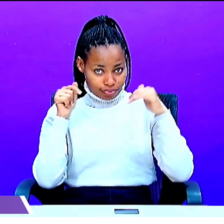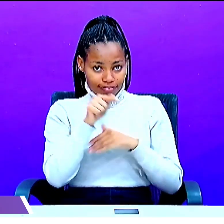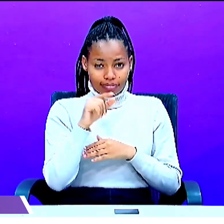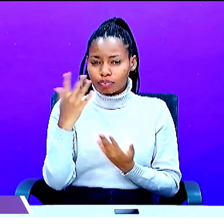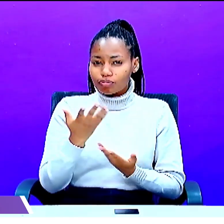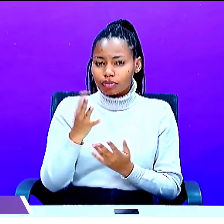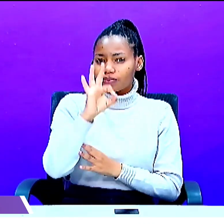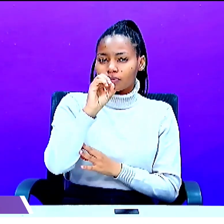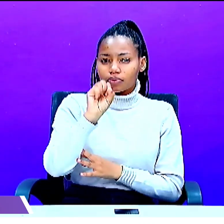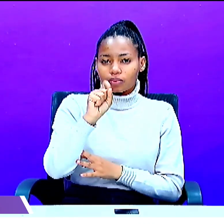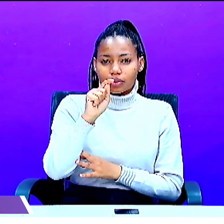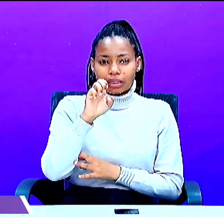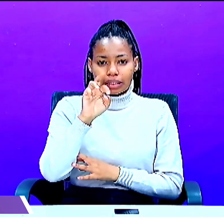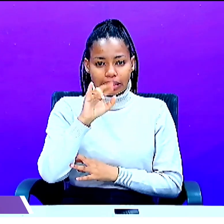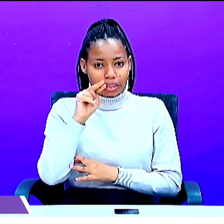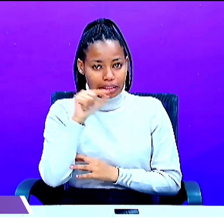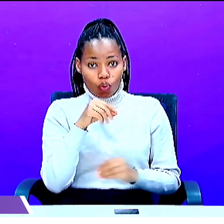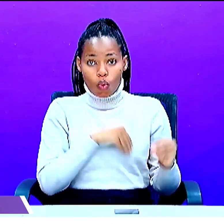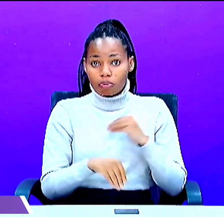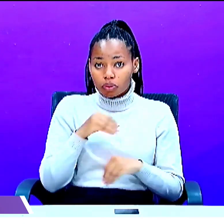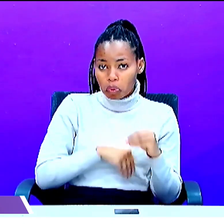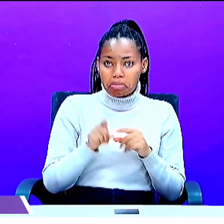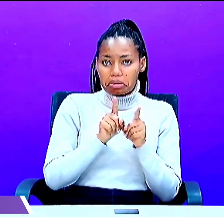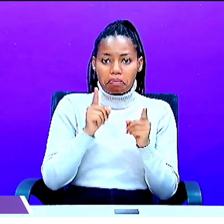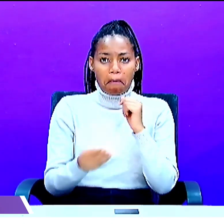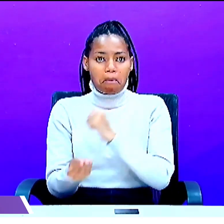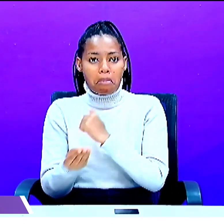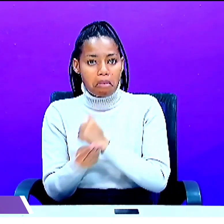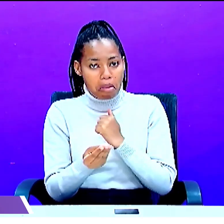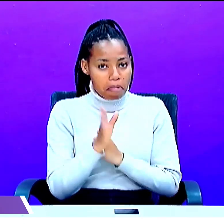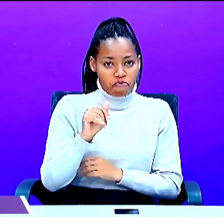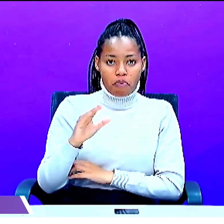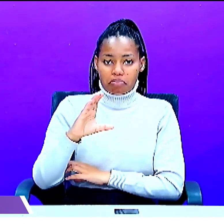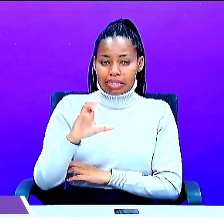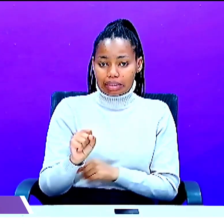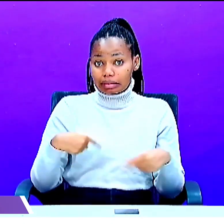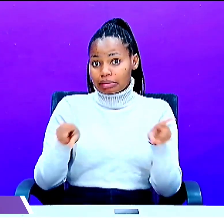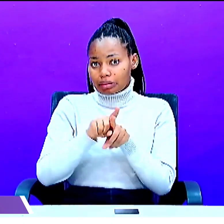by demanding bribes from Cabinet Secretaries and Governors.